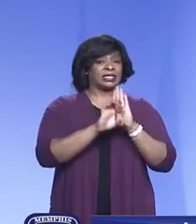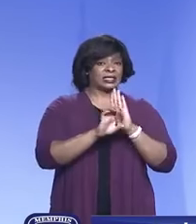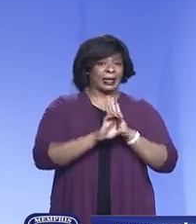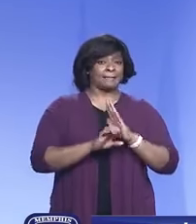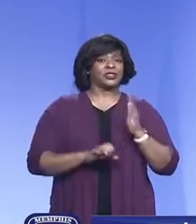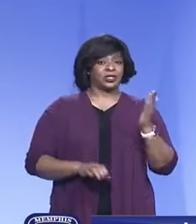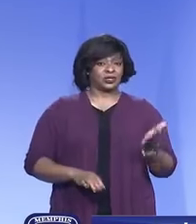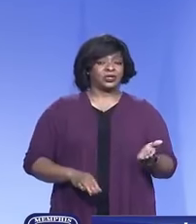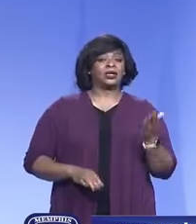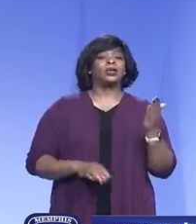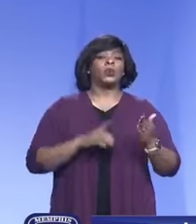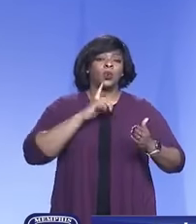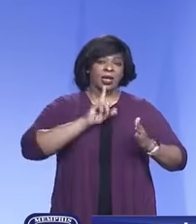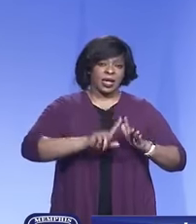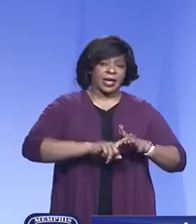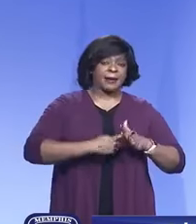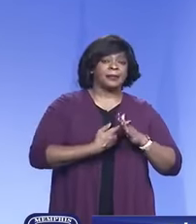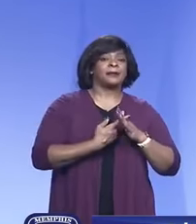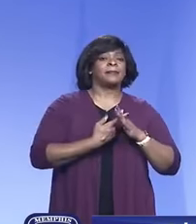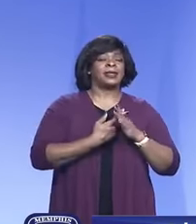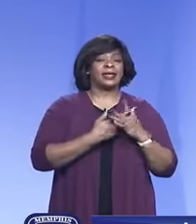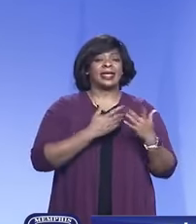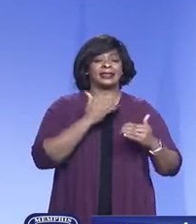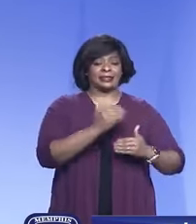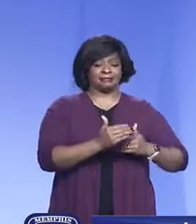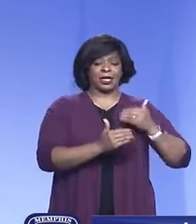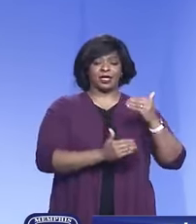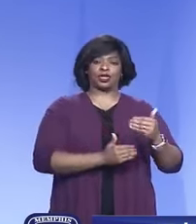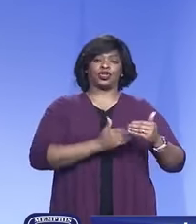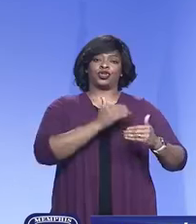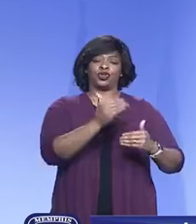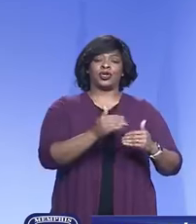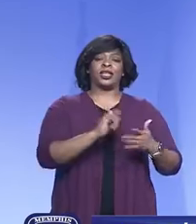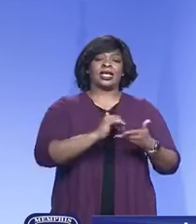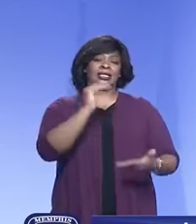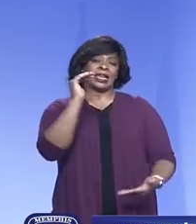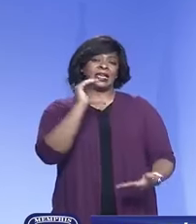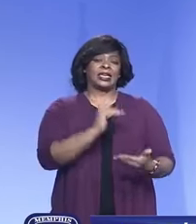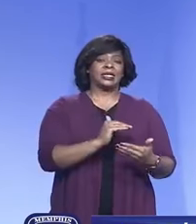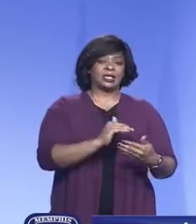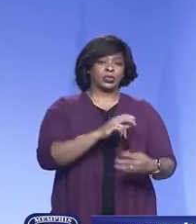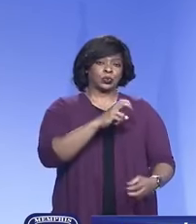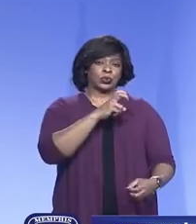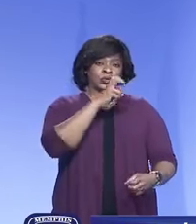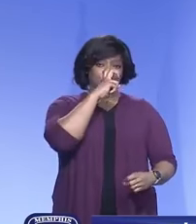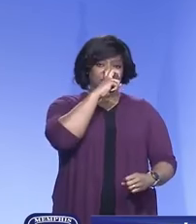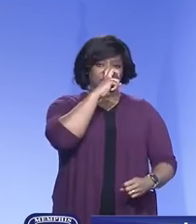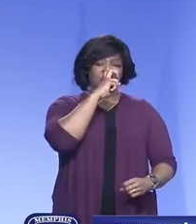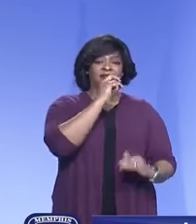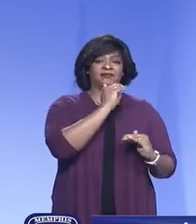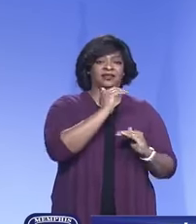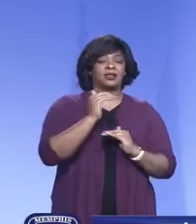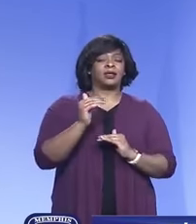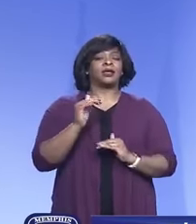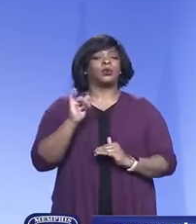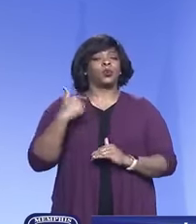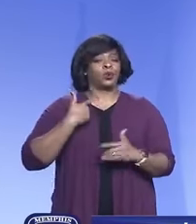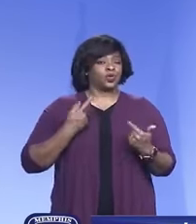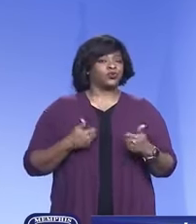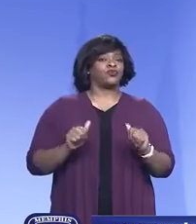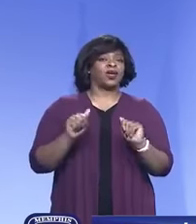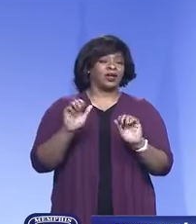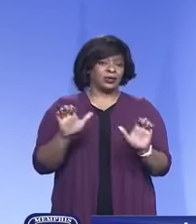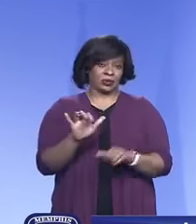to implement measures that are least restrictive. And that's what we attempt to